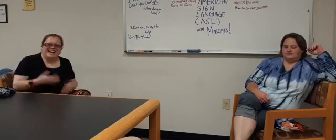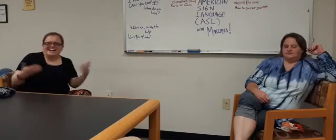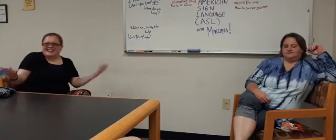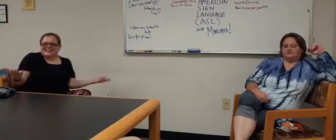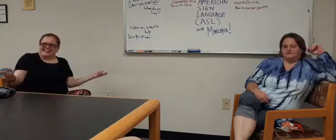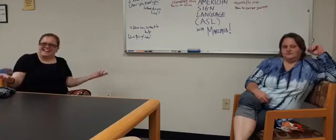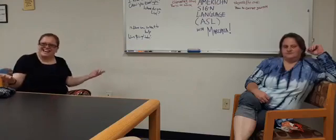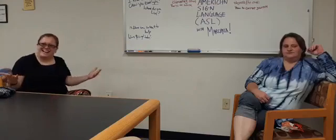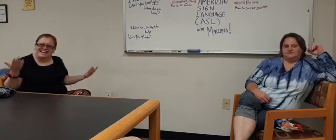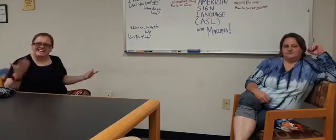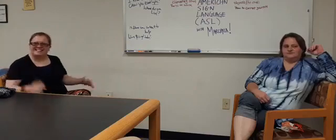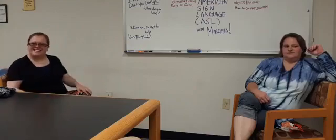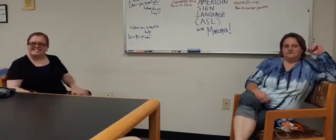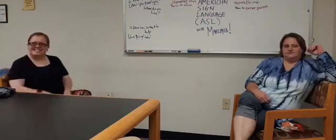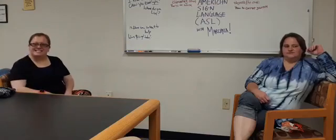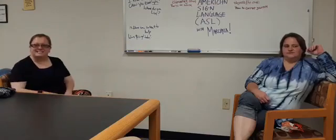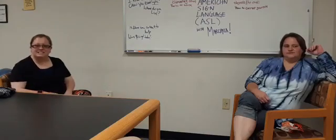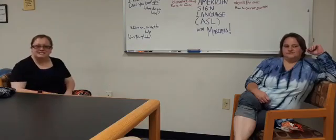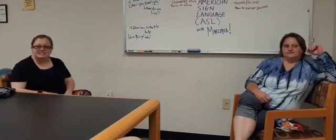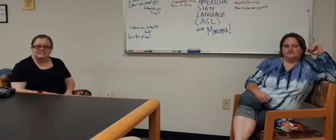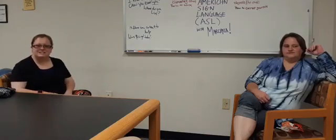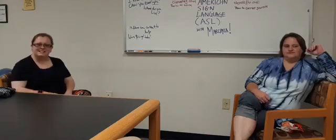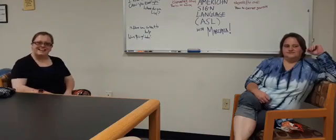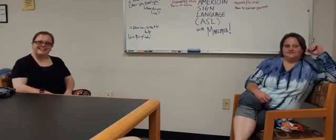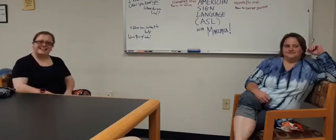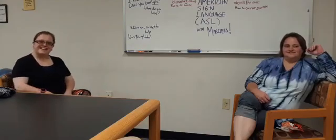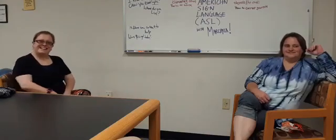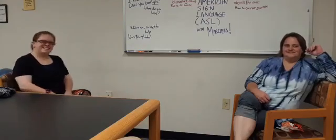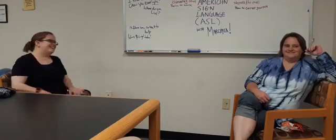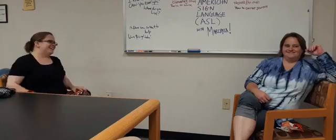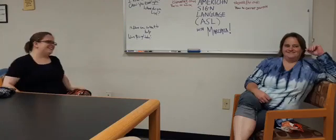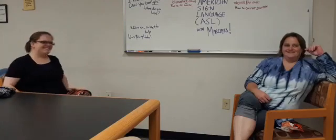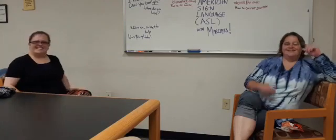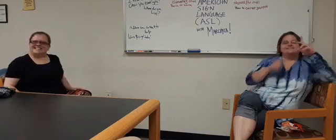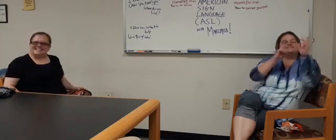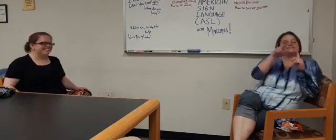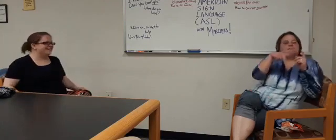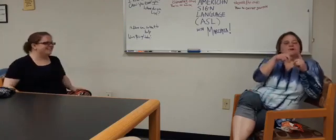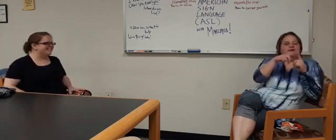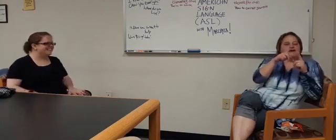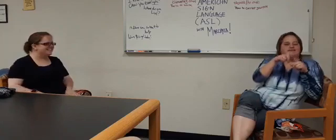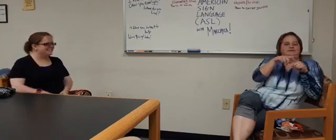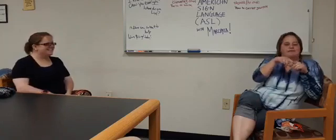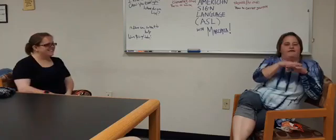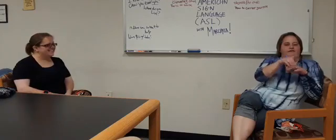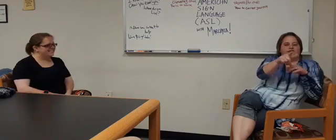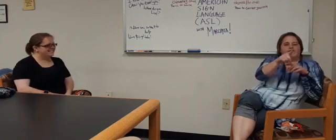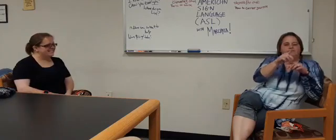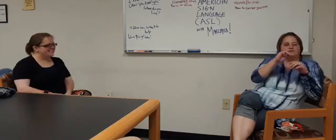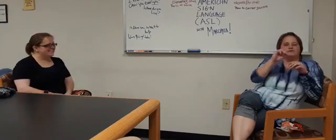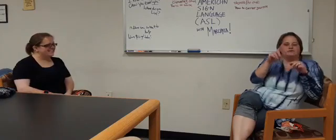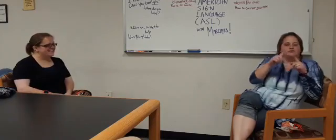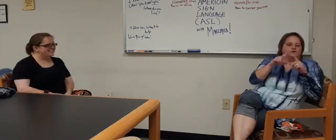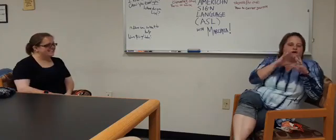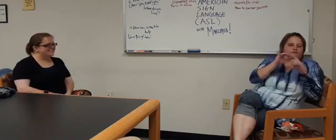Like, help. Help. It depends on your mood to cover that person.